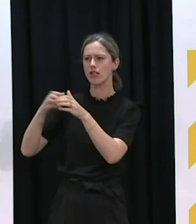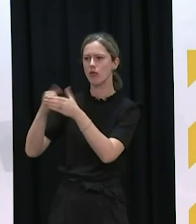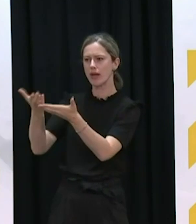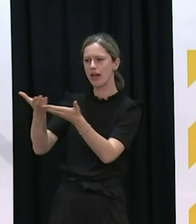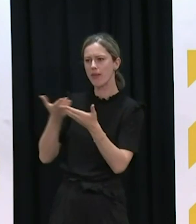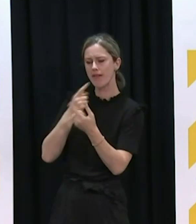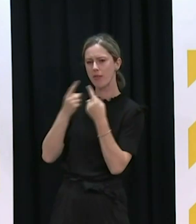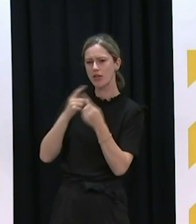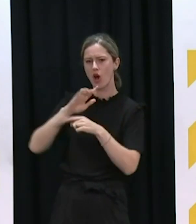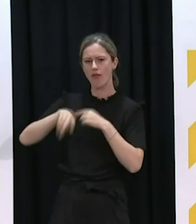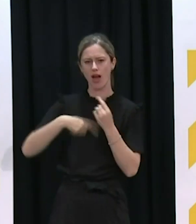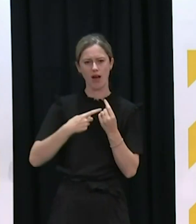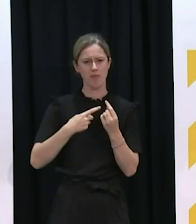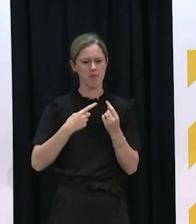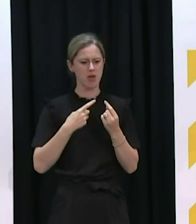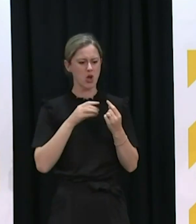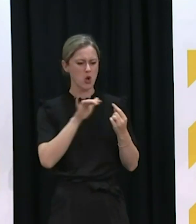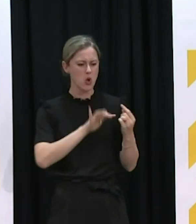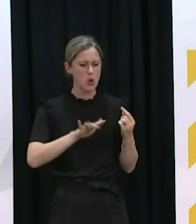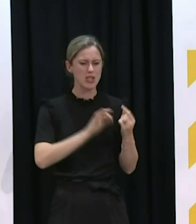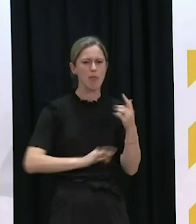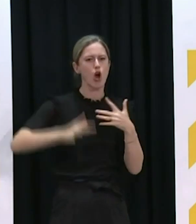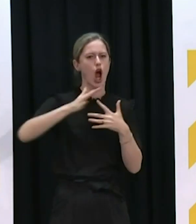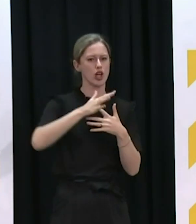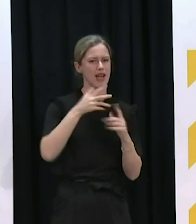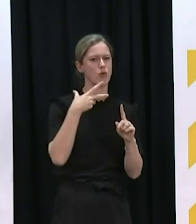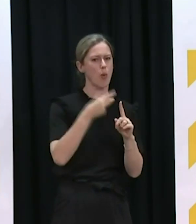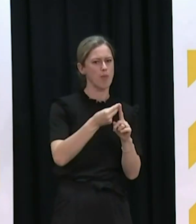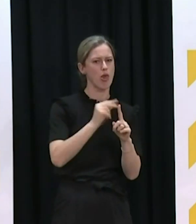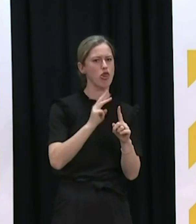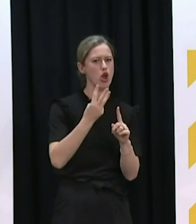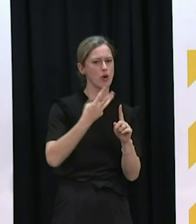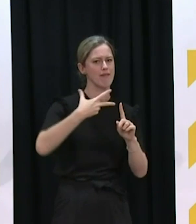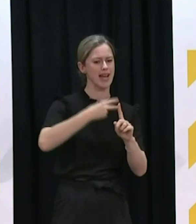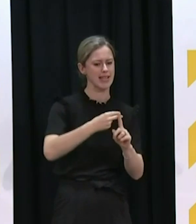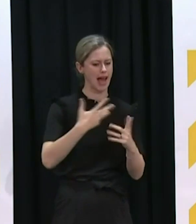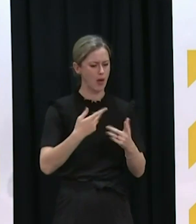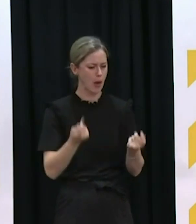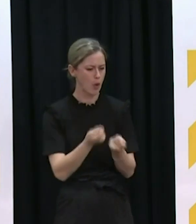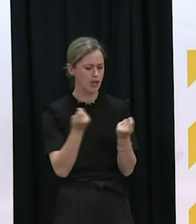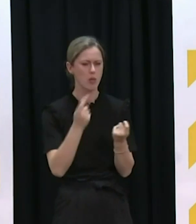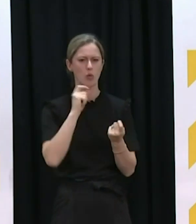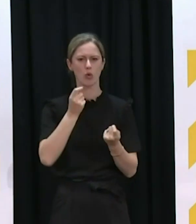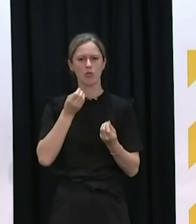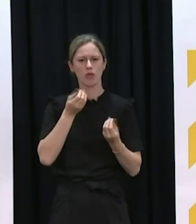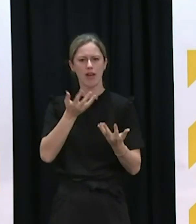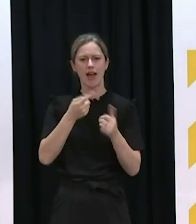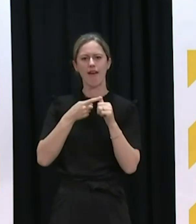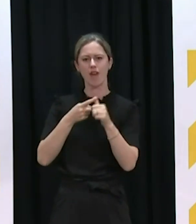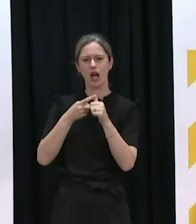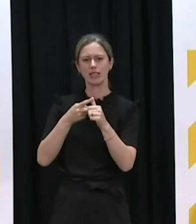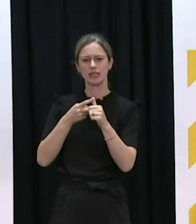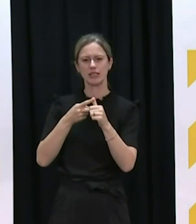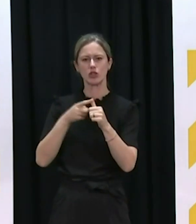group with some recommendations on priorities for boosters and how that should be rolled out, and we'll be providing advice through to our group of